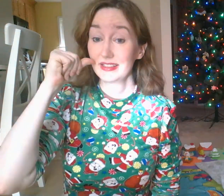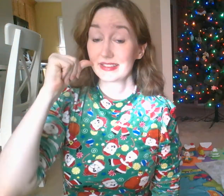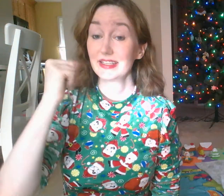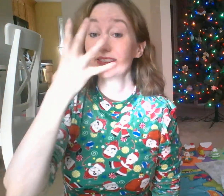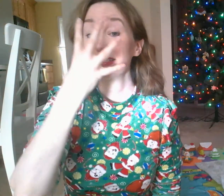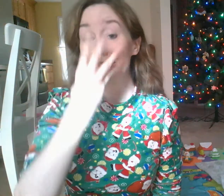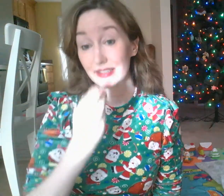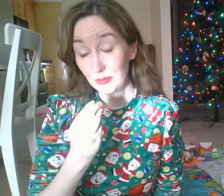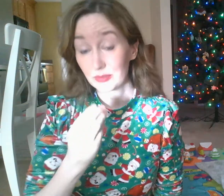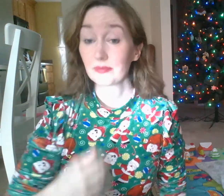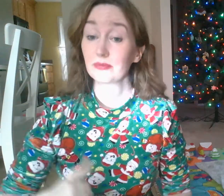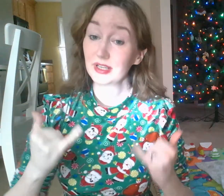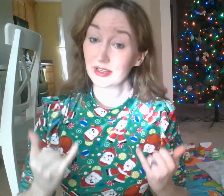Alex is asleep right now.